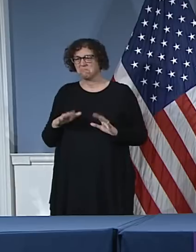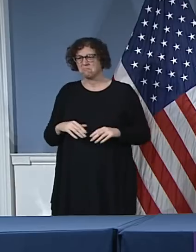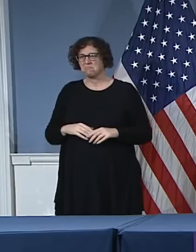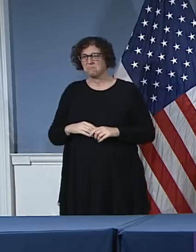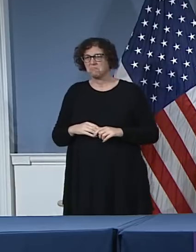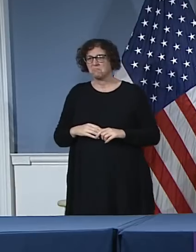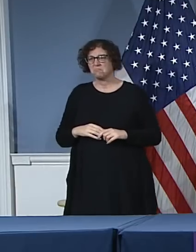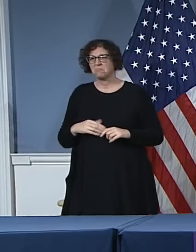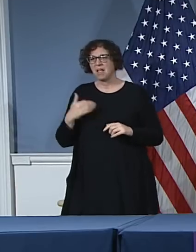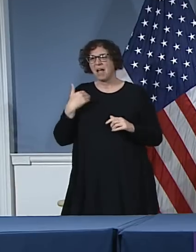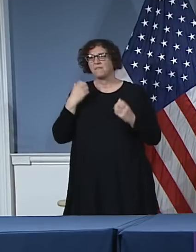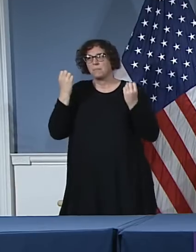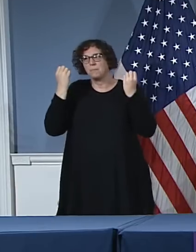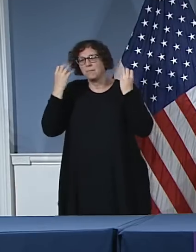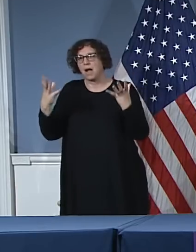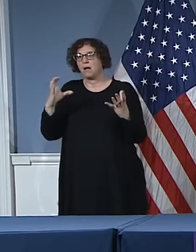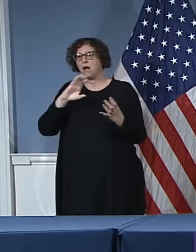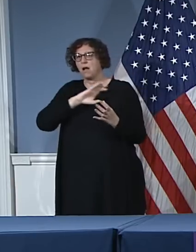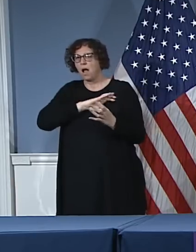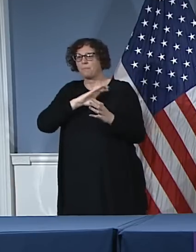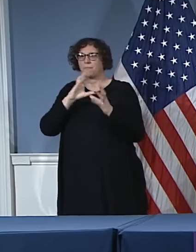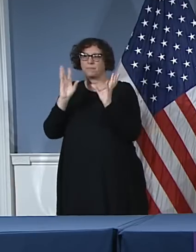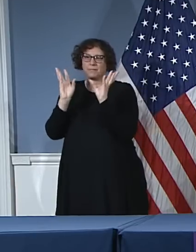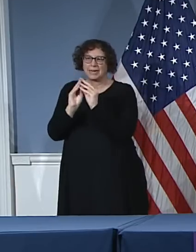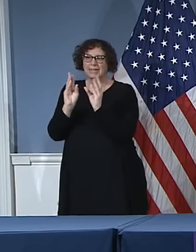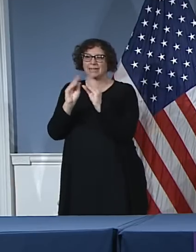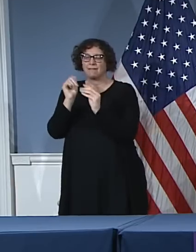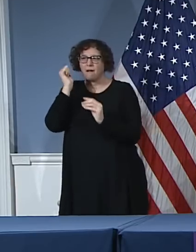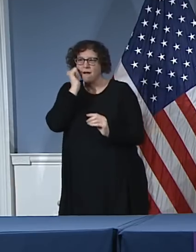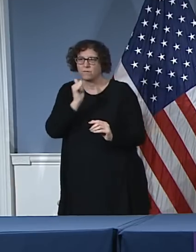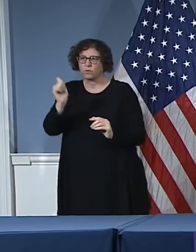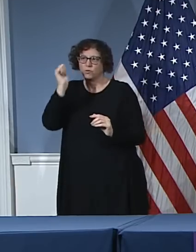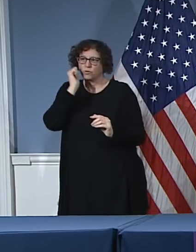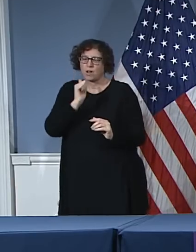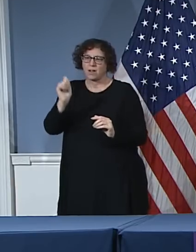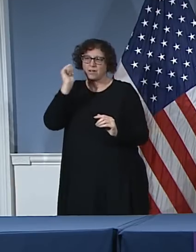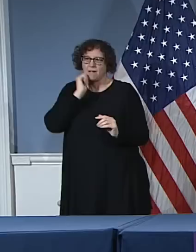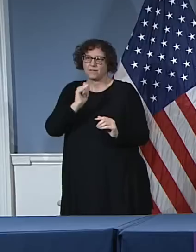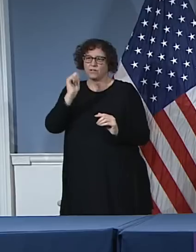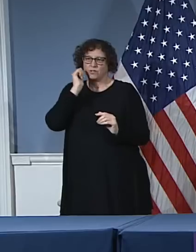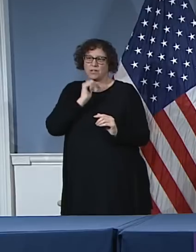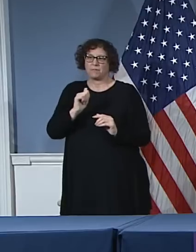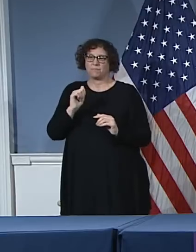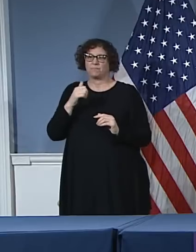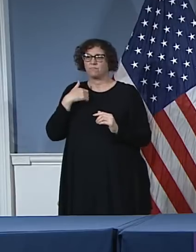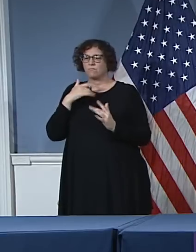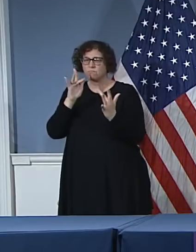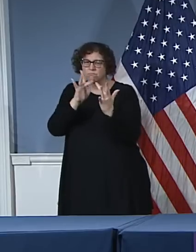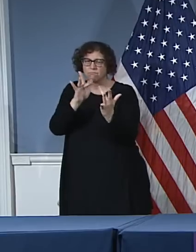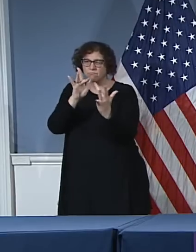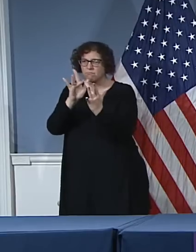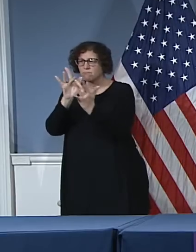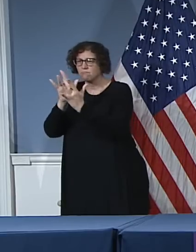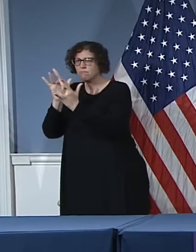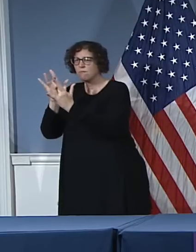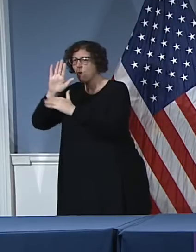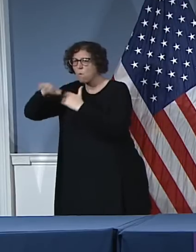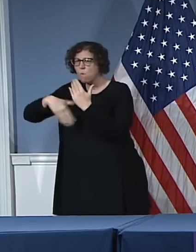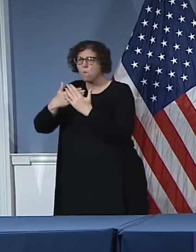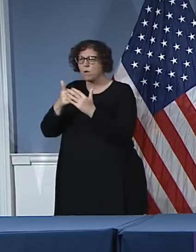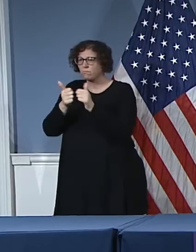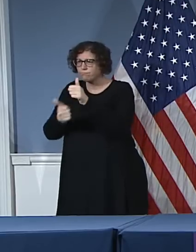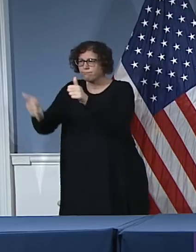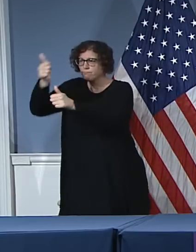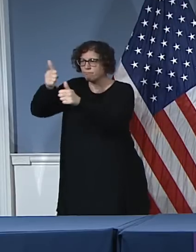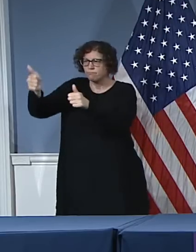24 hours, I'd be lying, because I literally, Terry Monahan is sick of hearing from me, Rodney Harrison, the entire executive staff. Let's be